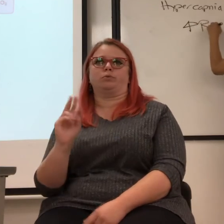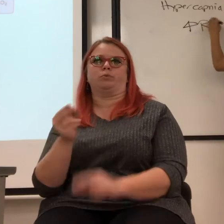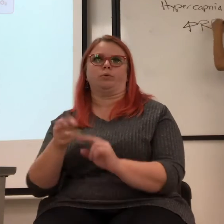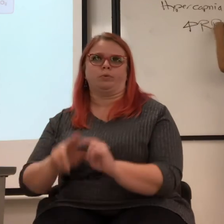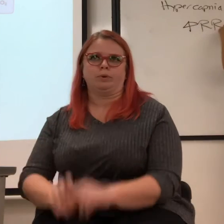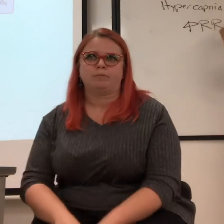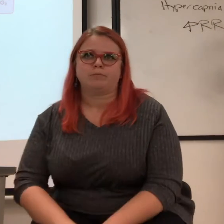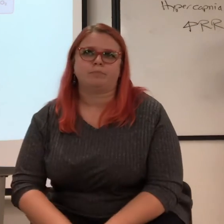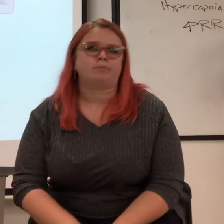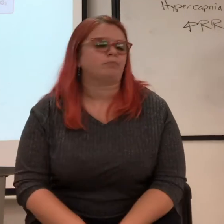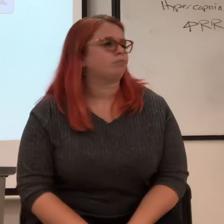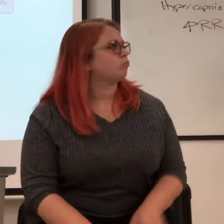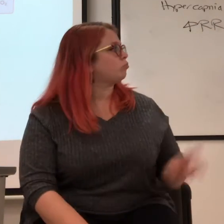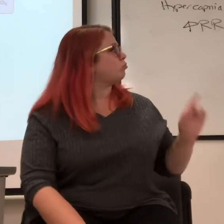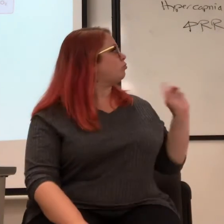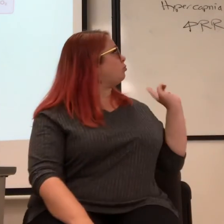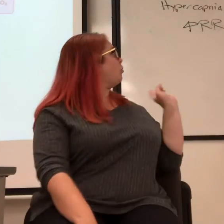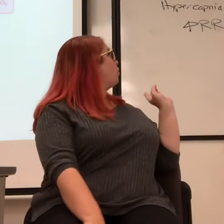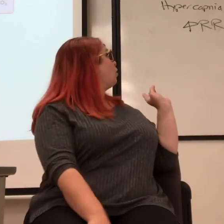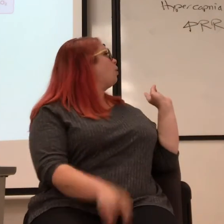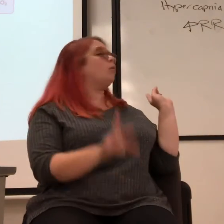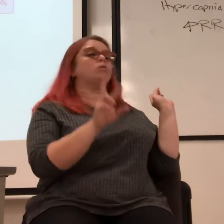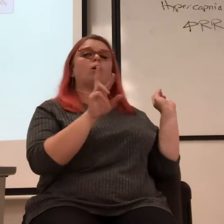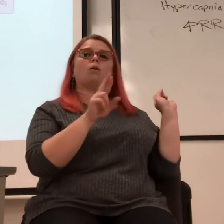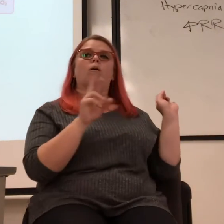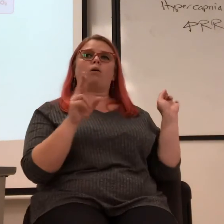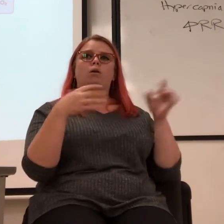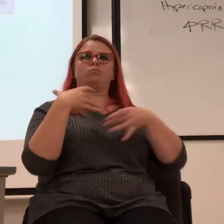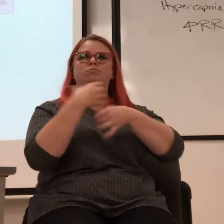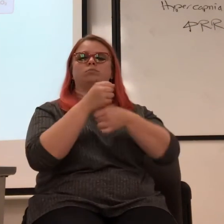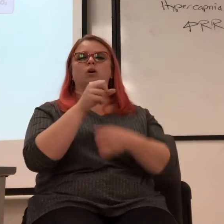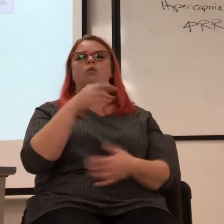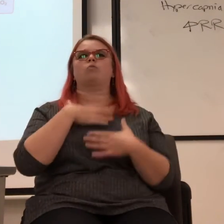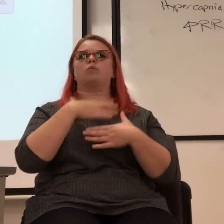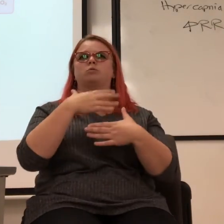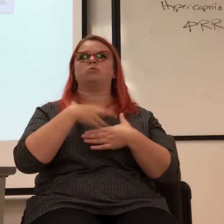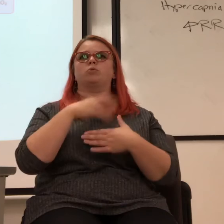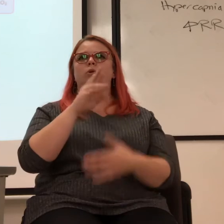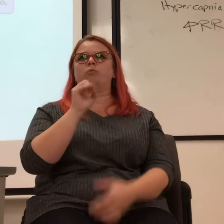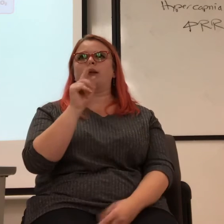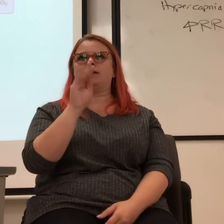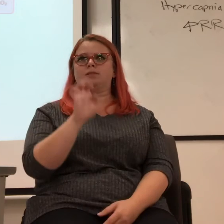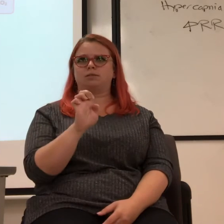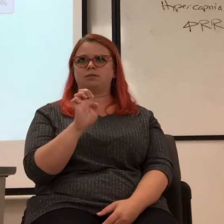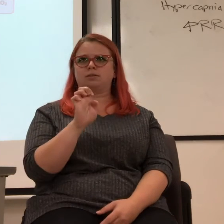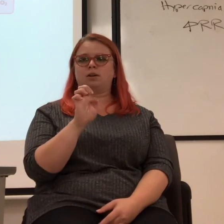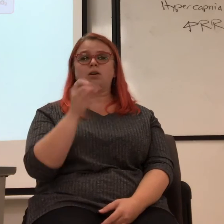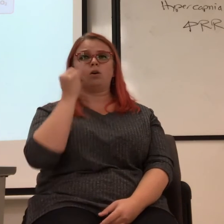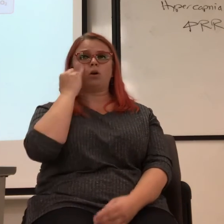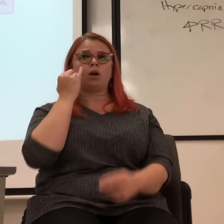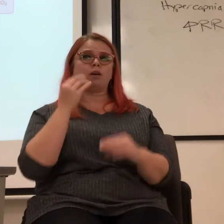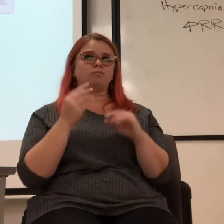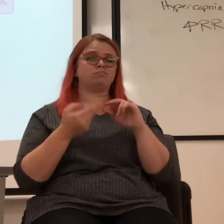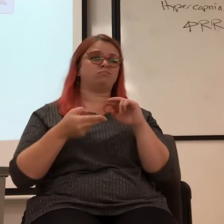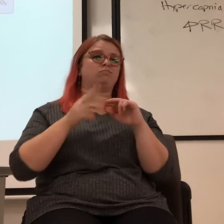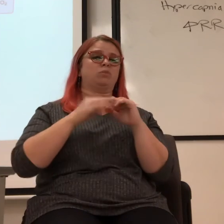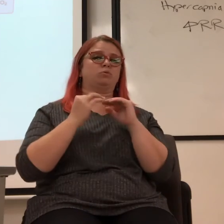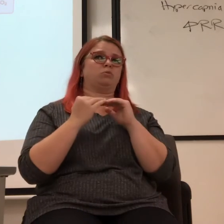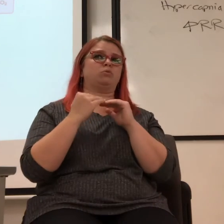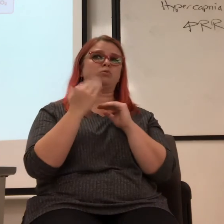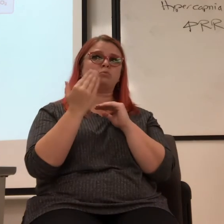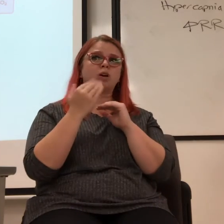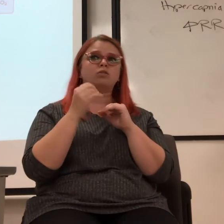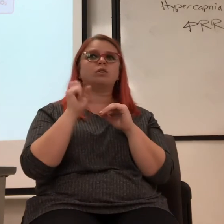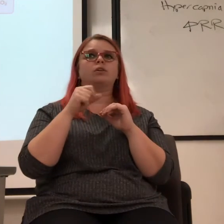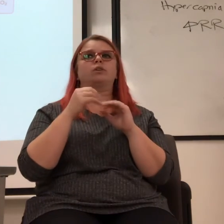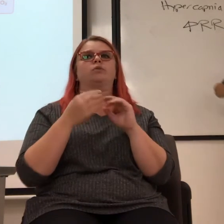RR, my abbreviation for respiratory rate. So if it's too much, increase the breathing rate, breathe it